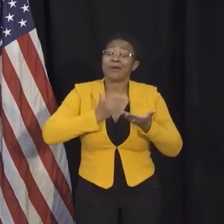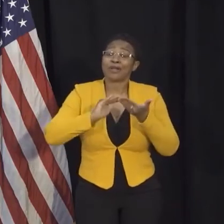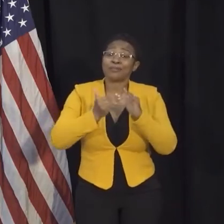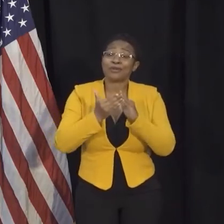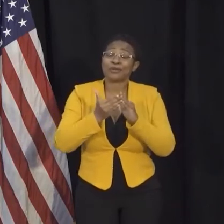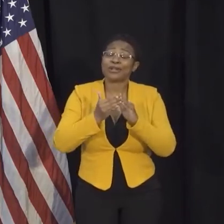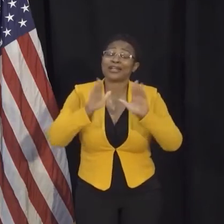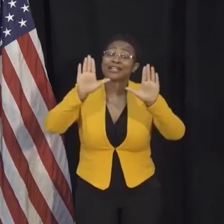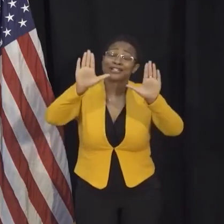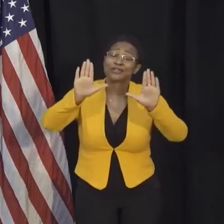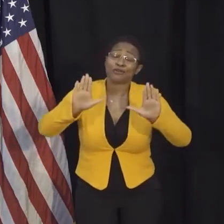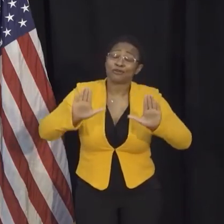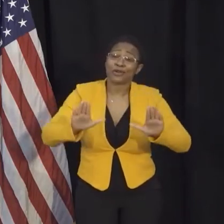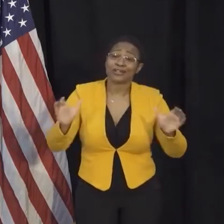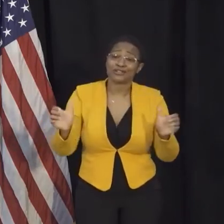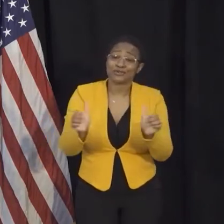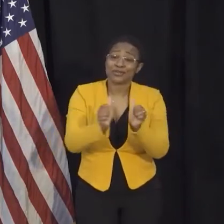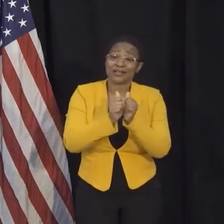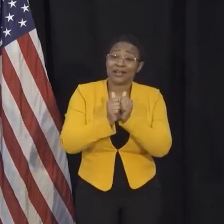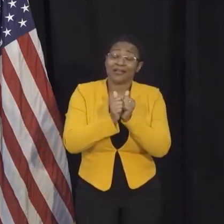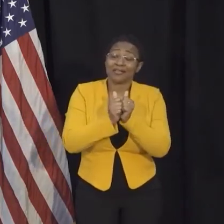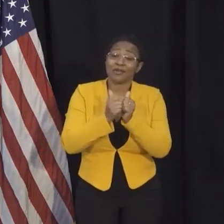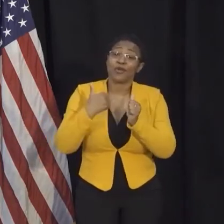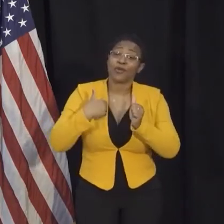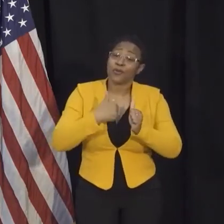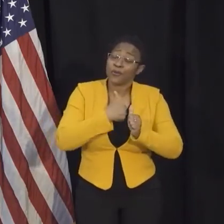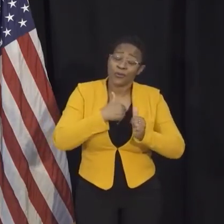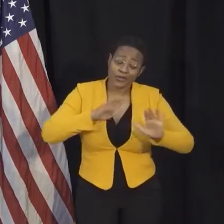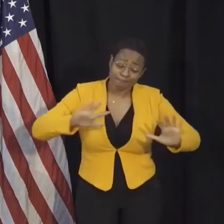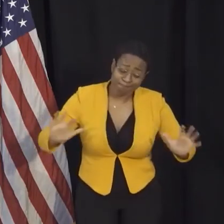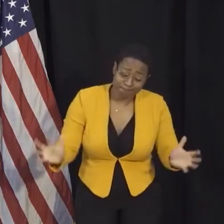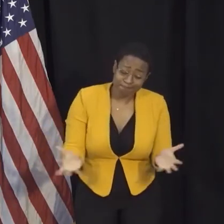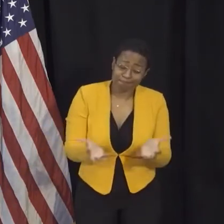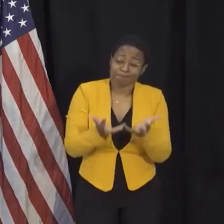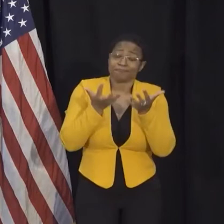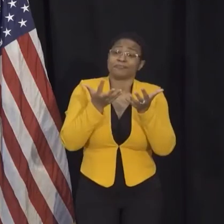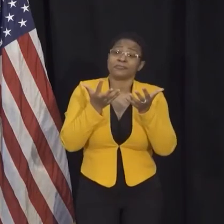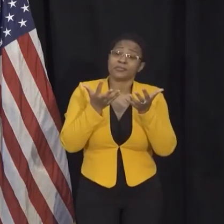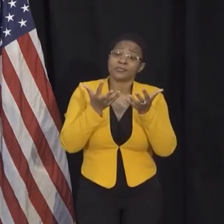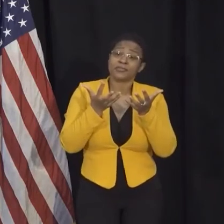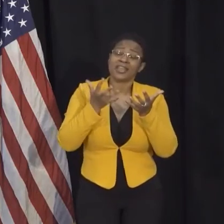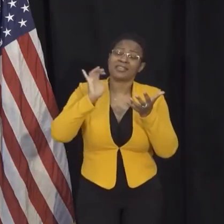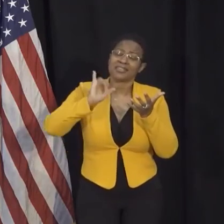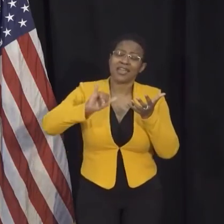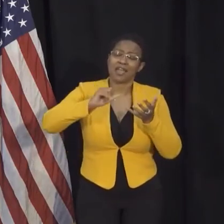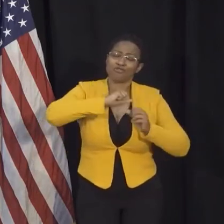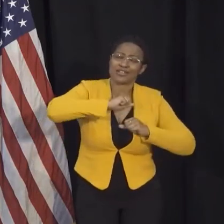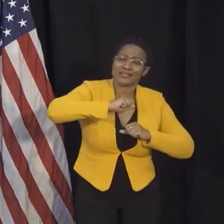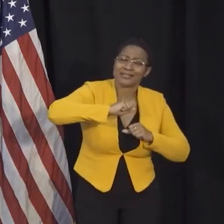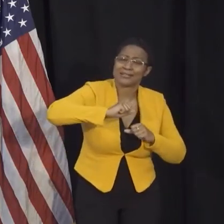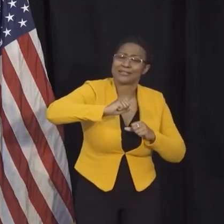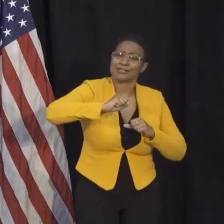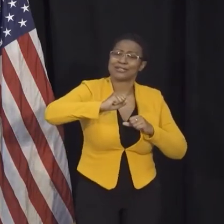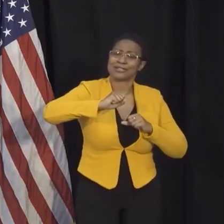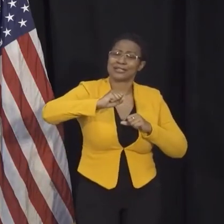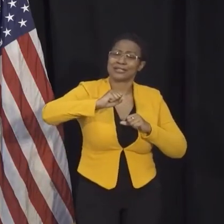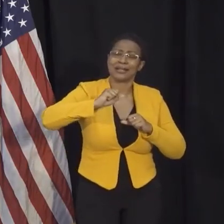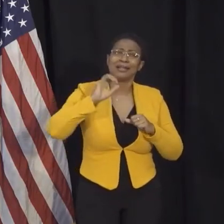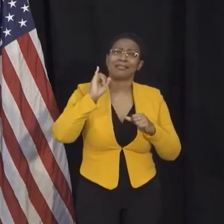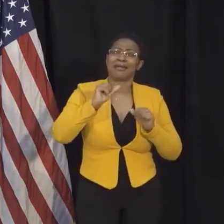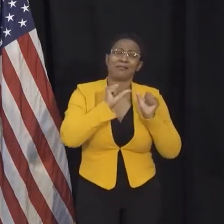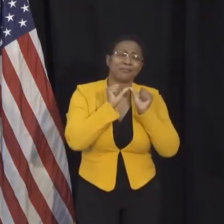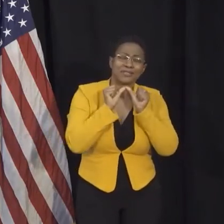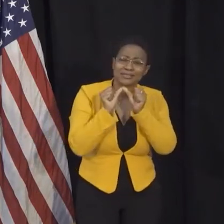we're lifting up a muscle in this community that we've built over many years, that resiliency,